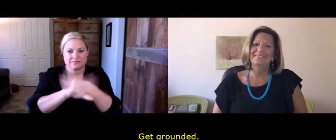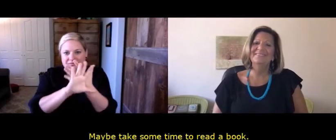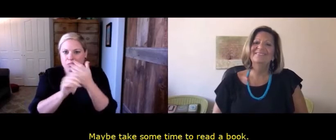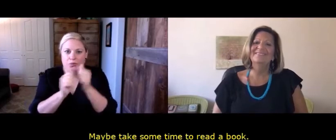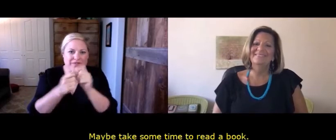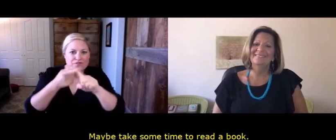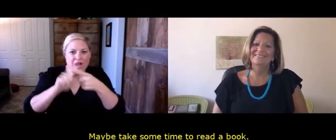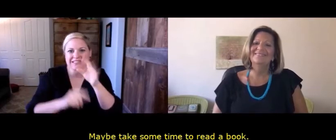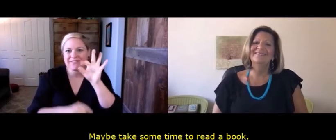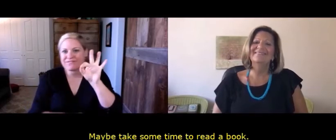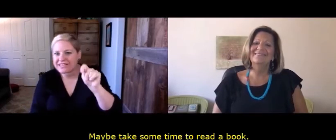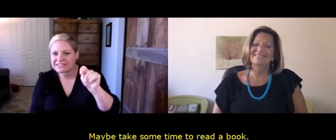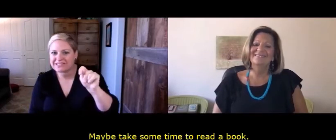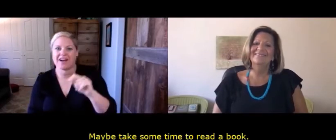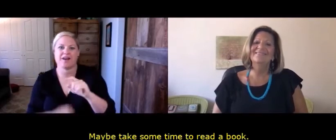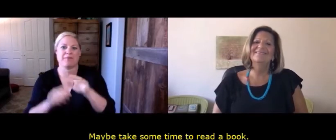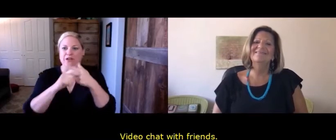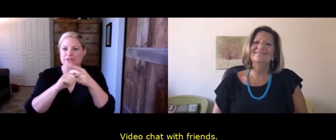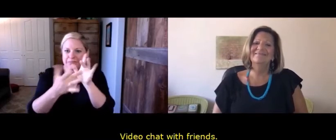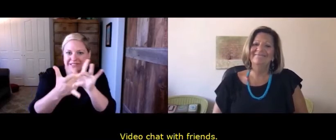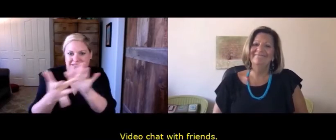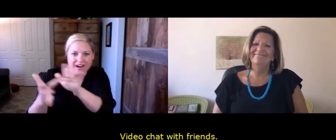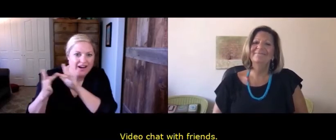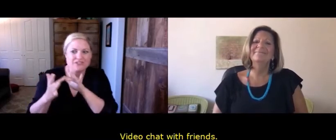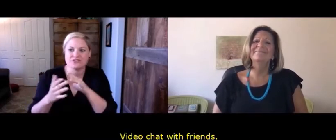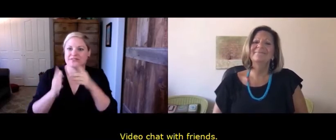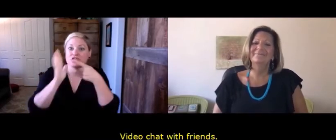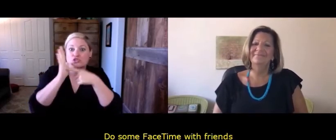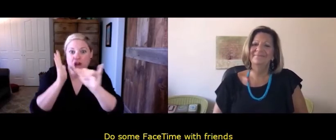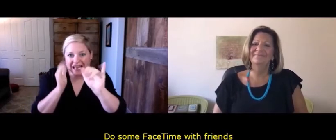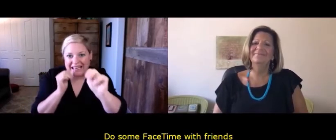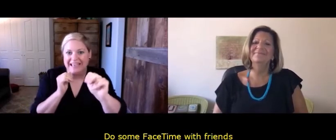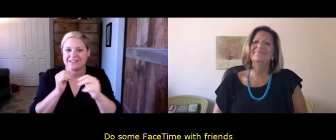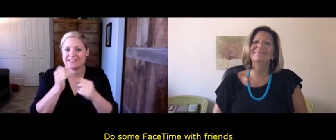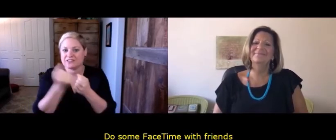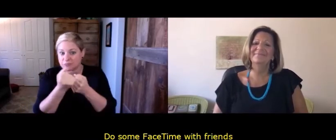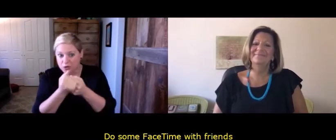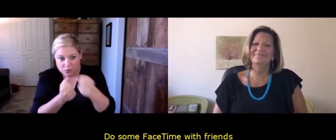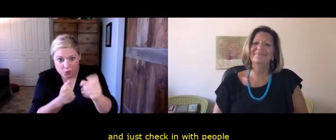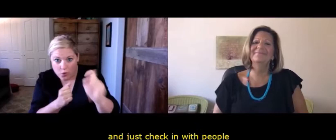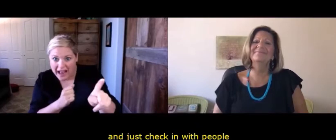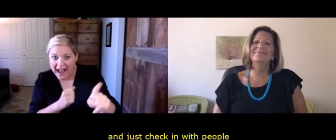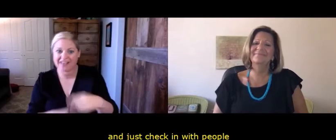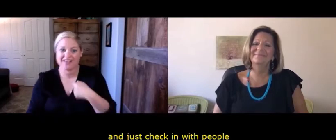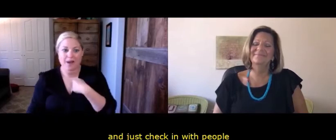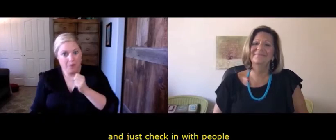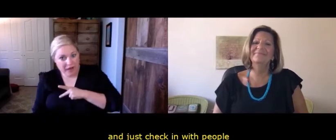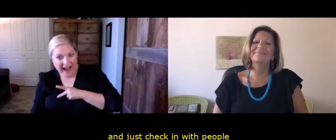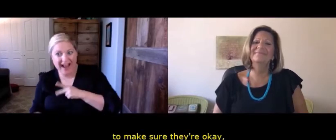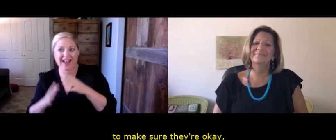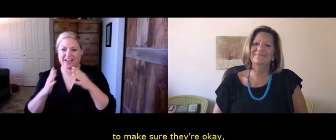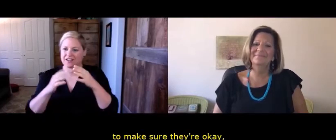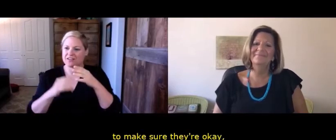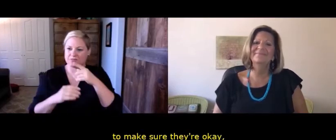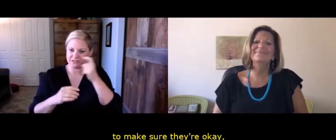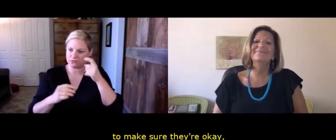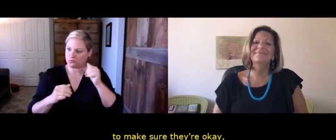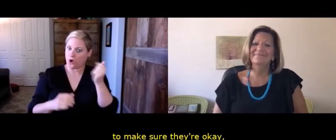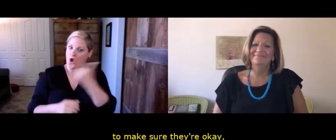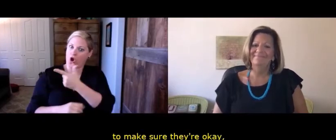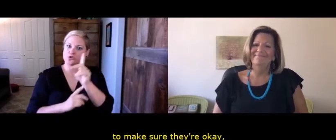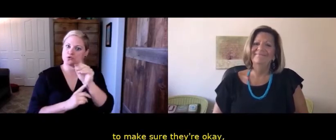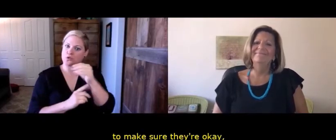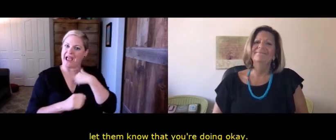grounded, maybe take some time to read a book, video chat with friends, do some FaceTime with friends, and just check in with people to make